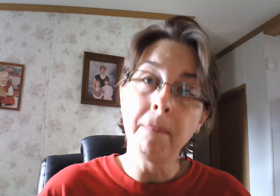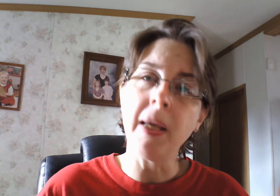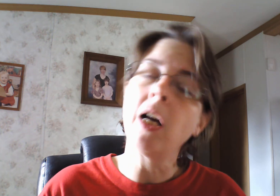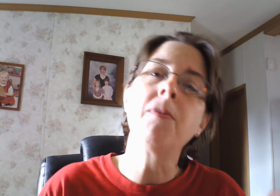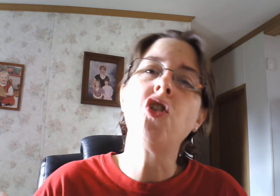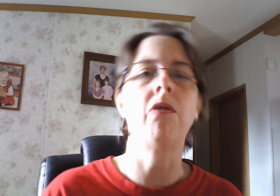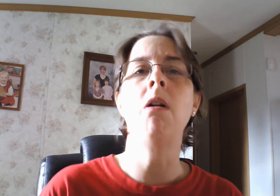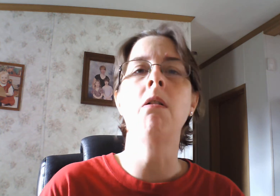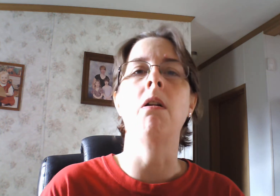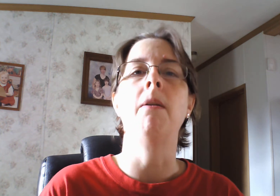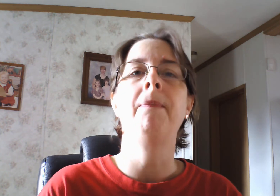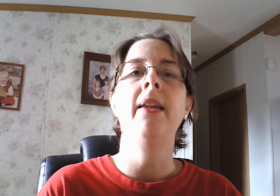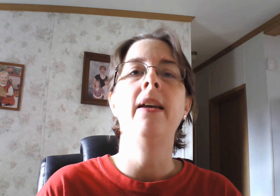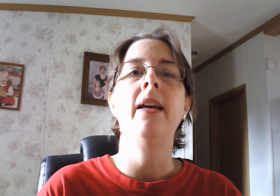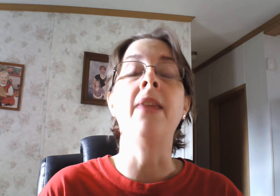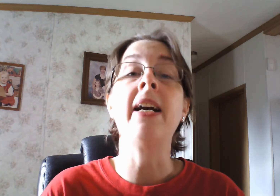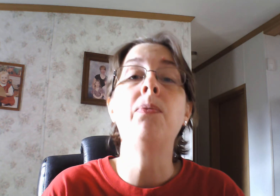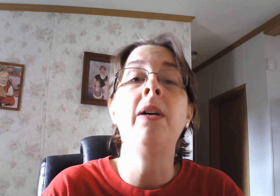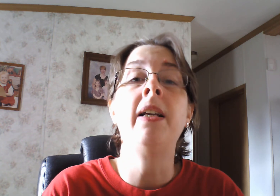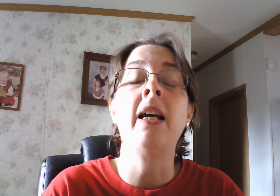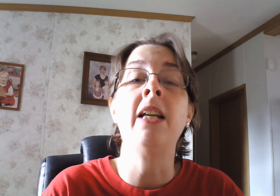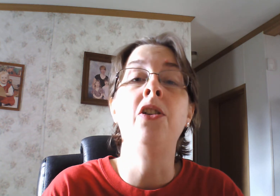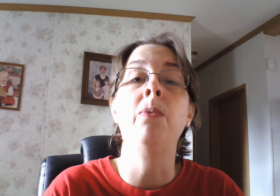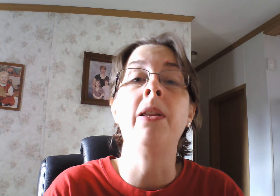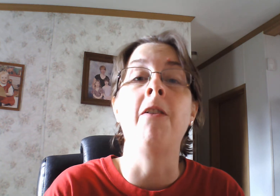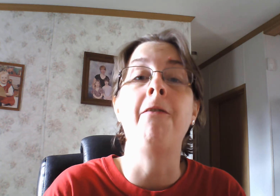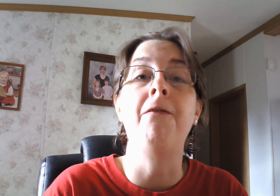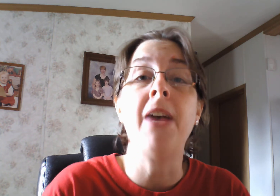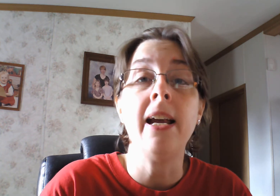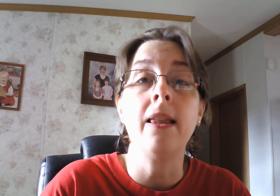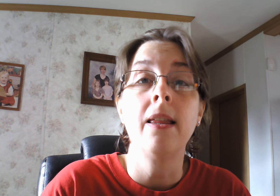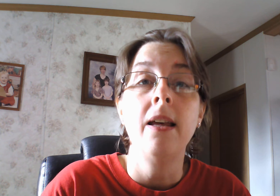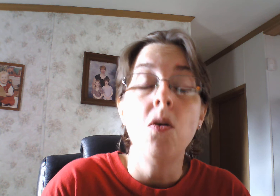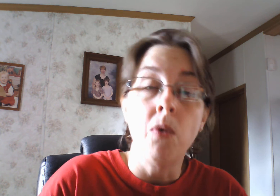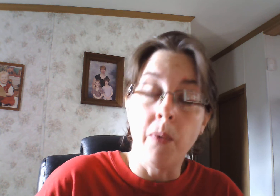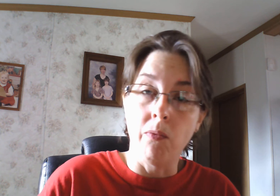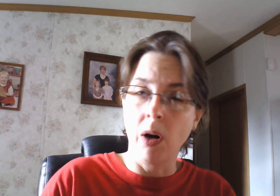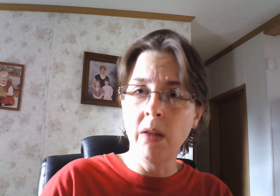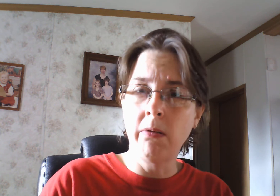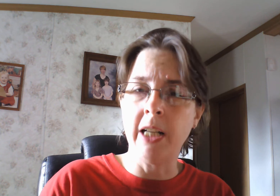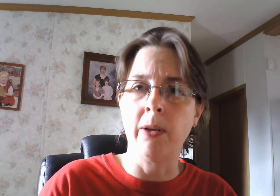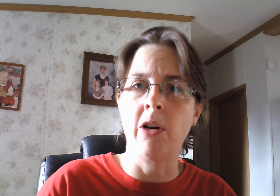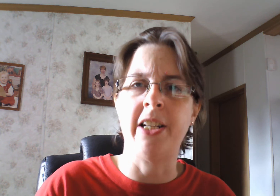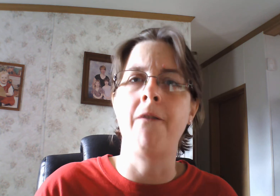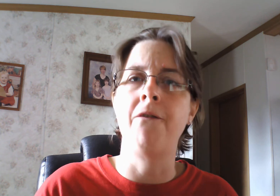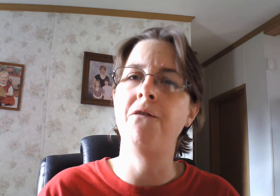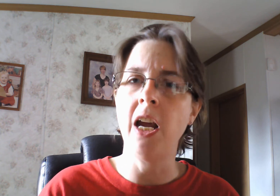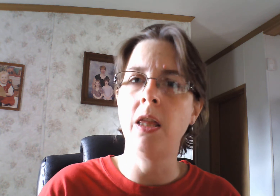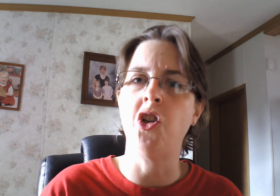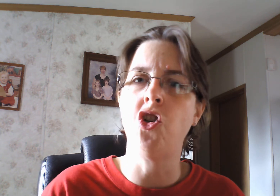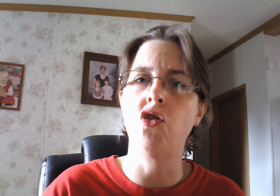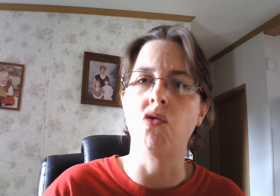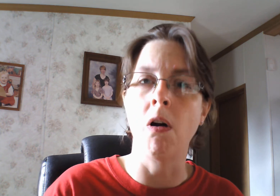become stronger. And that's what it can do with our faith. When we run the race with Christ, our faith is